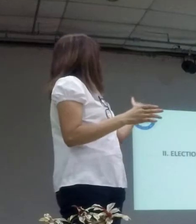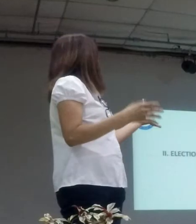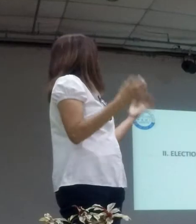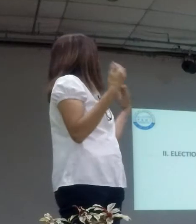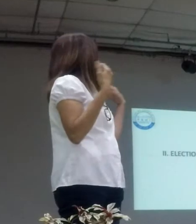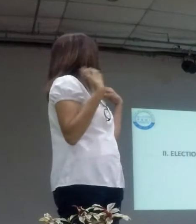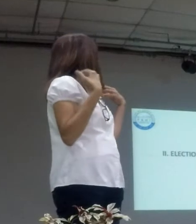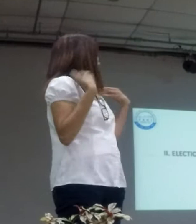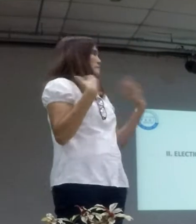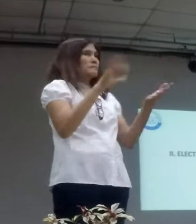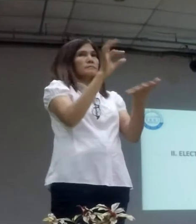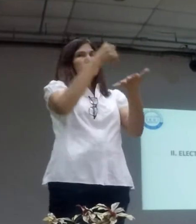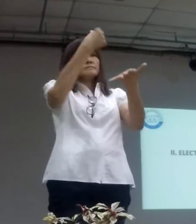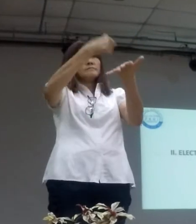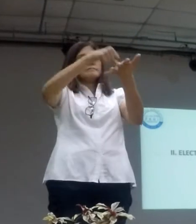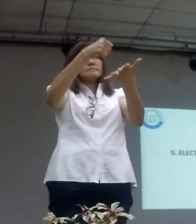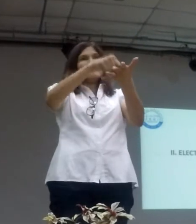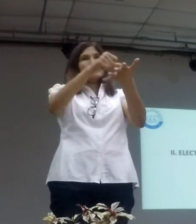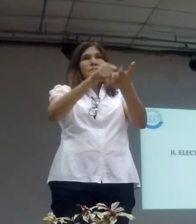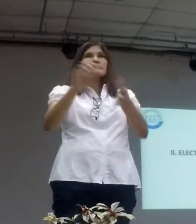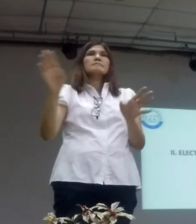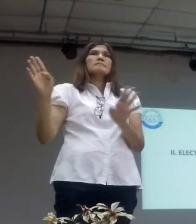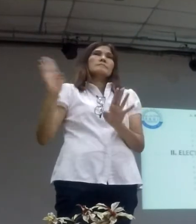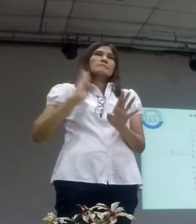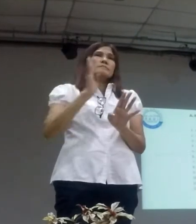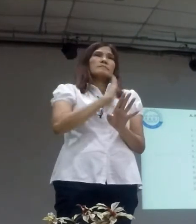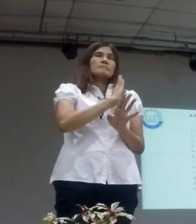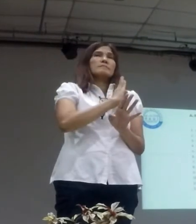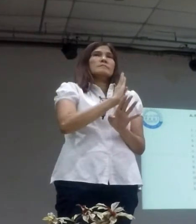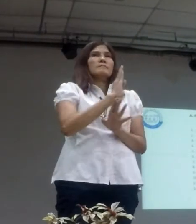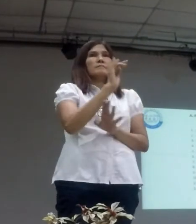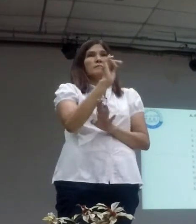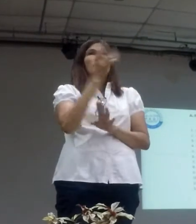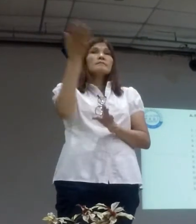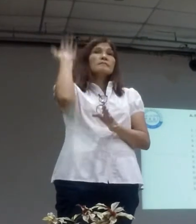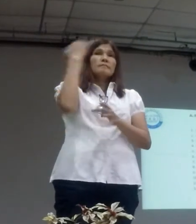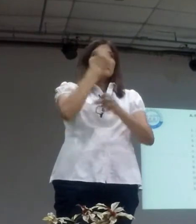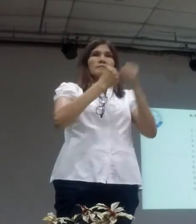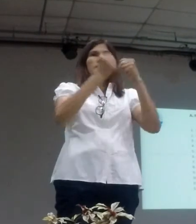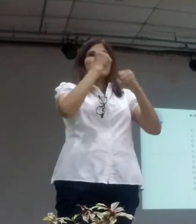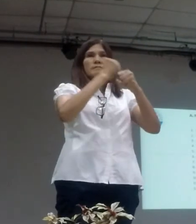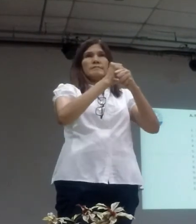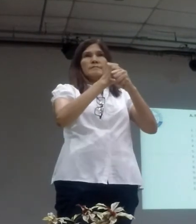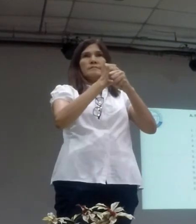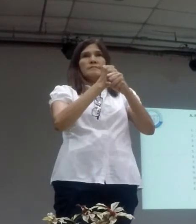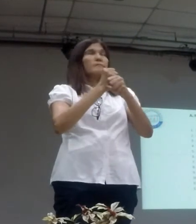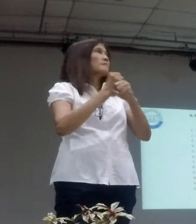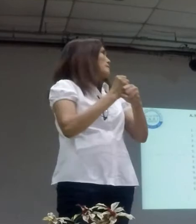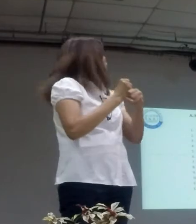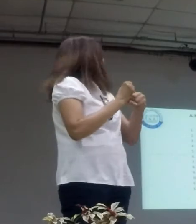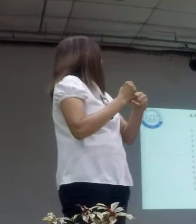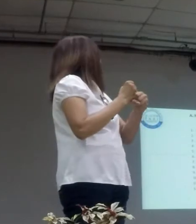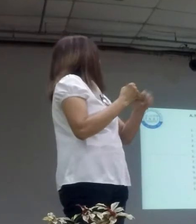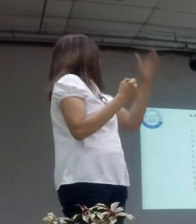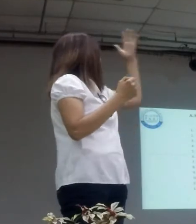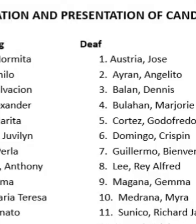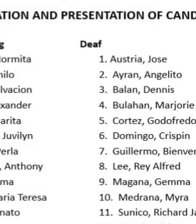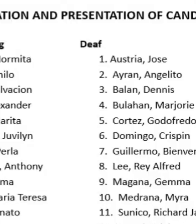had the election of the Board of Trustees last year. This was last year, no? These were the candidates last